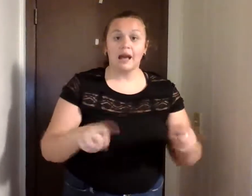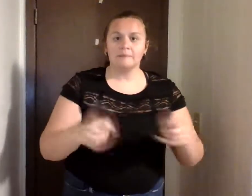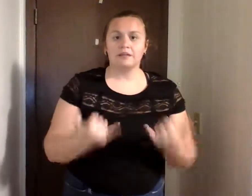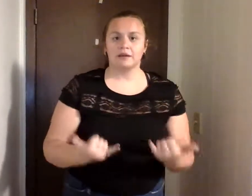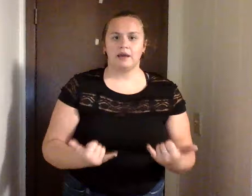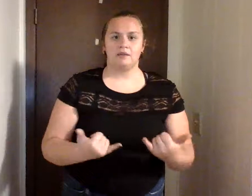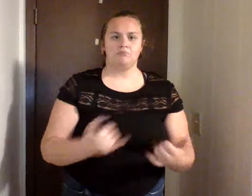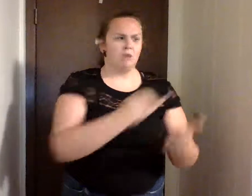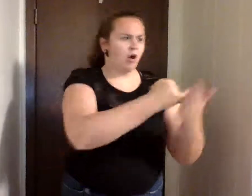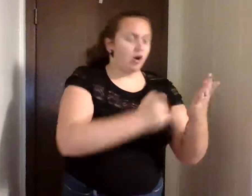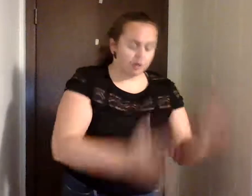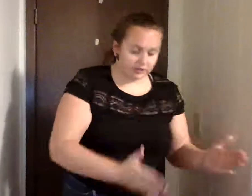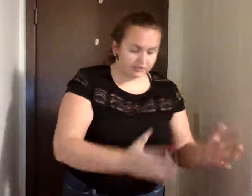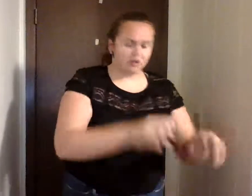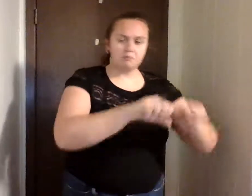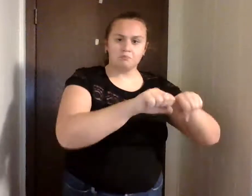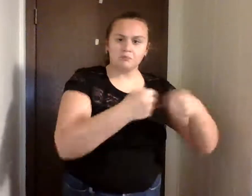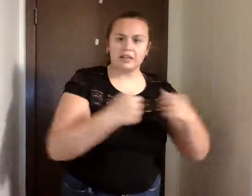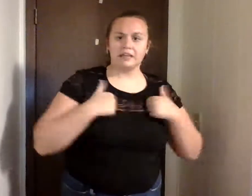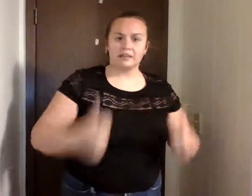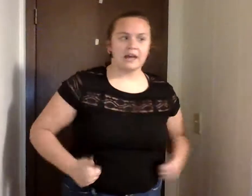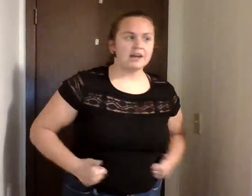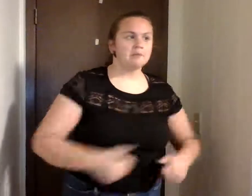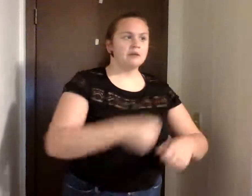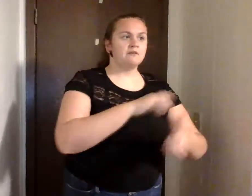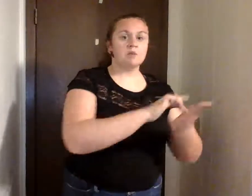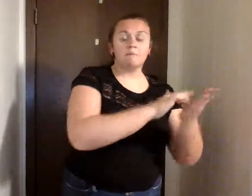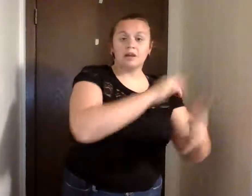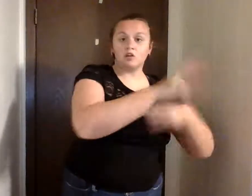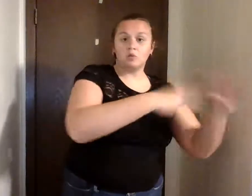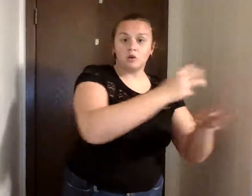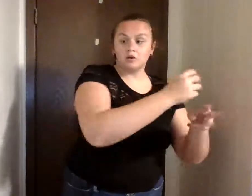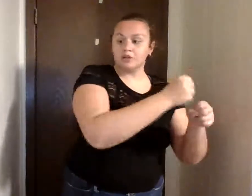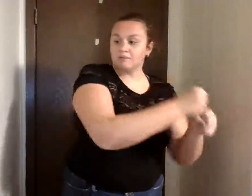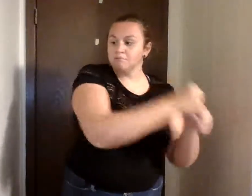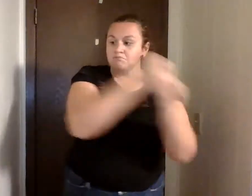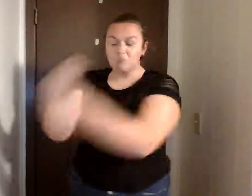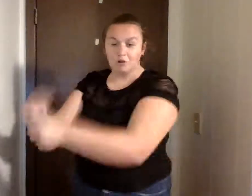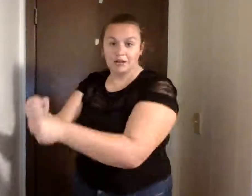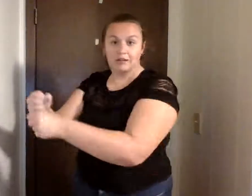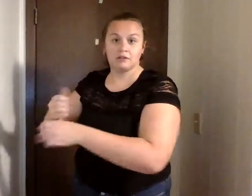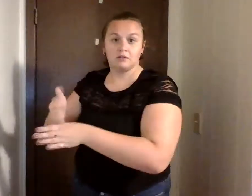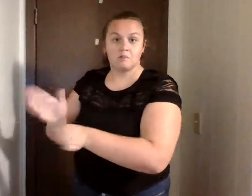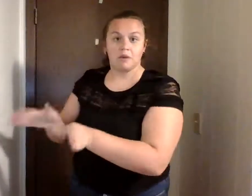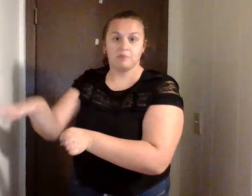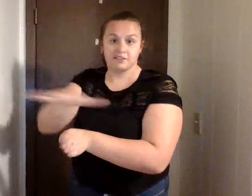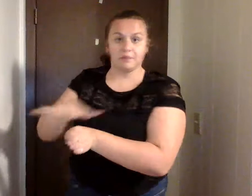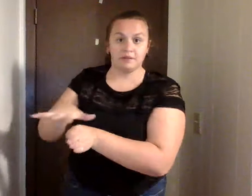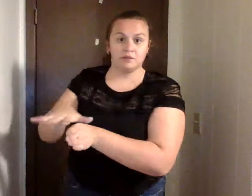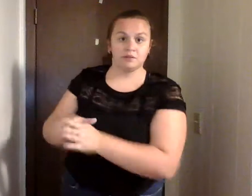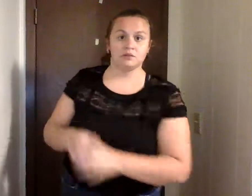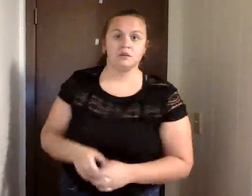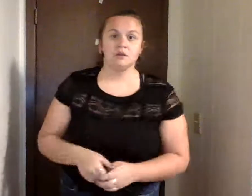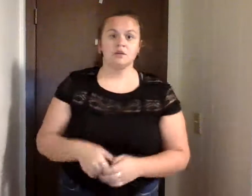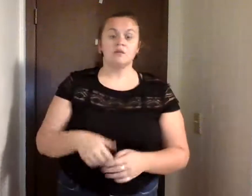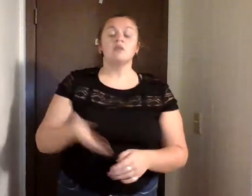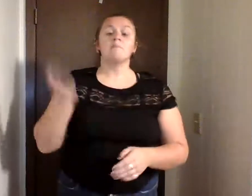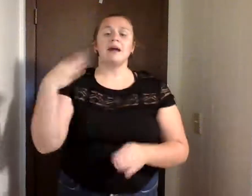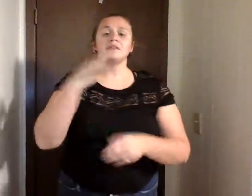breaking anatomy out of the confines of the medical world and are thrusting it into the public space. For the past 9 years, I've been cataloging